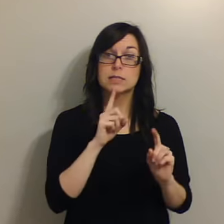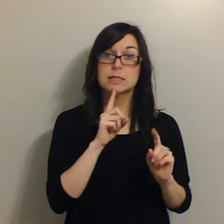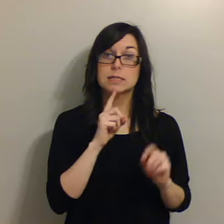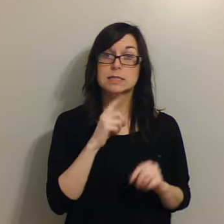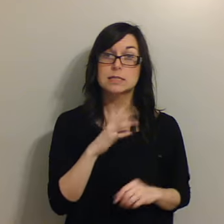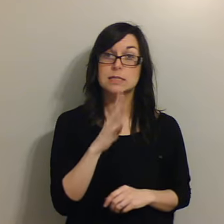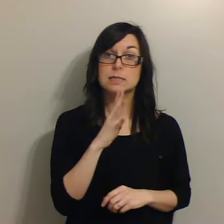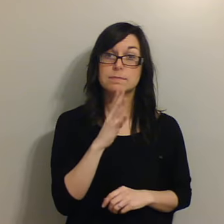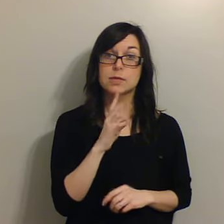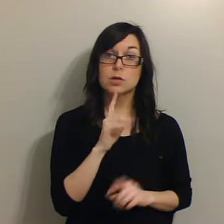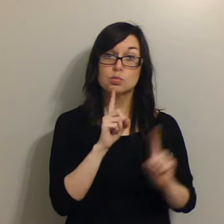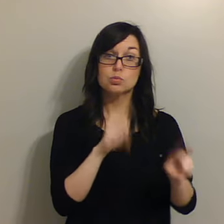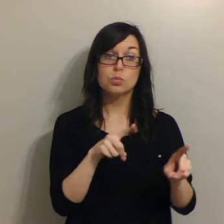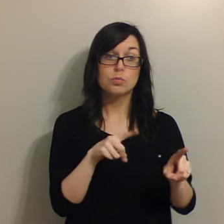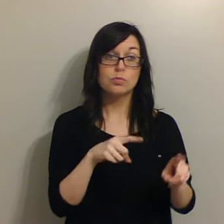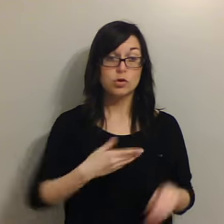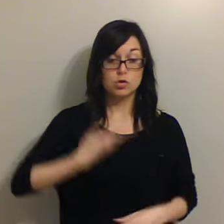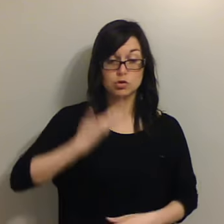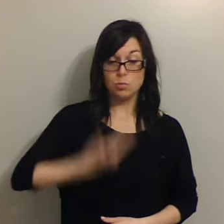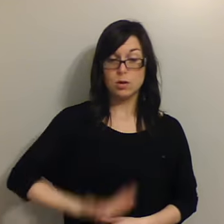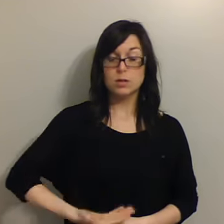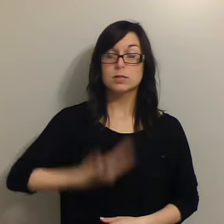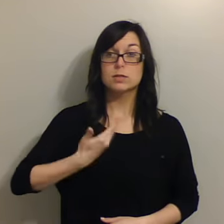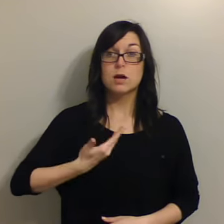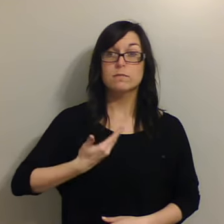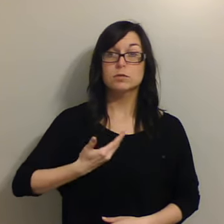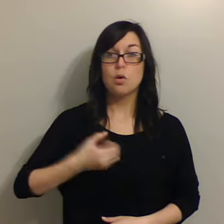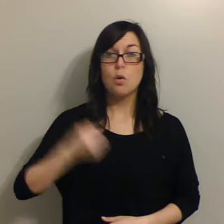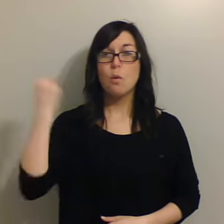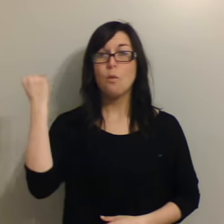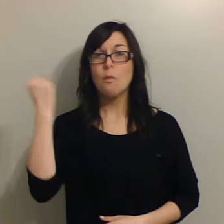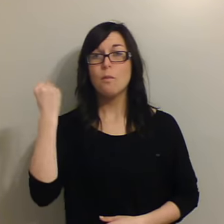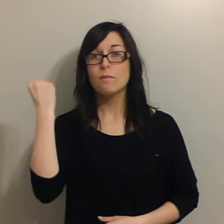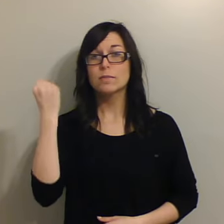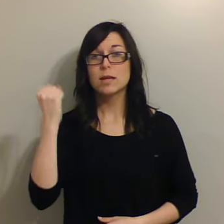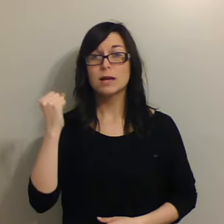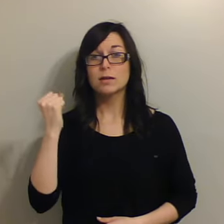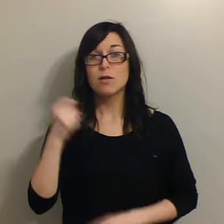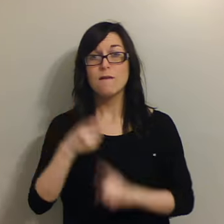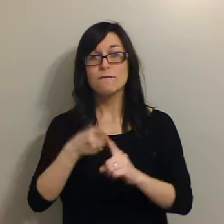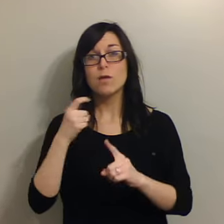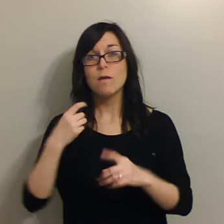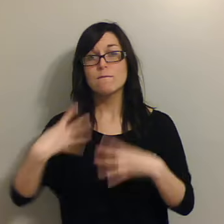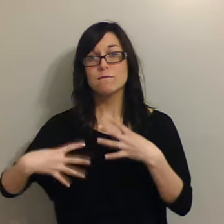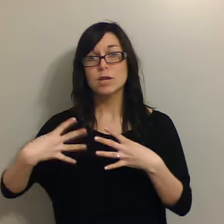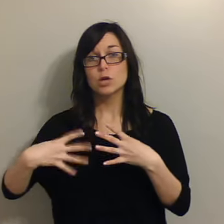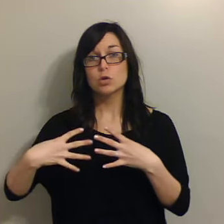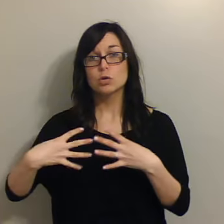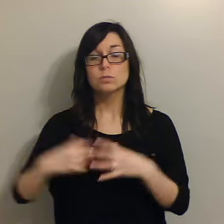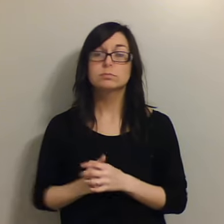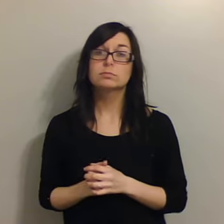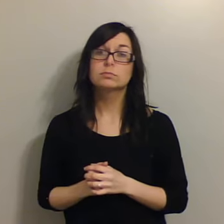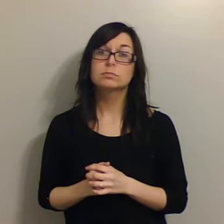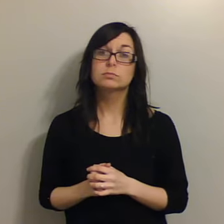we are. And we're holding back in some way because of our fears. God said to say it's not